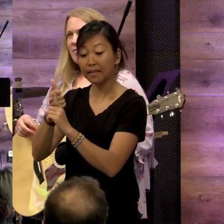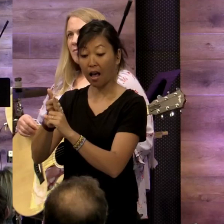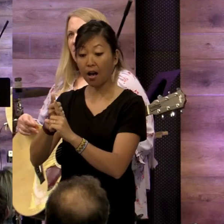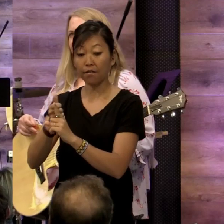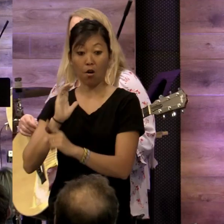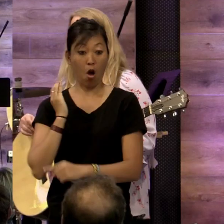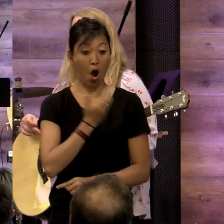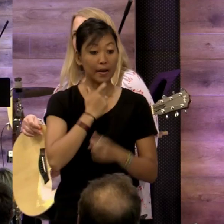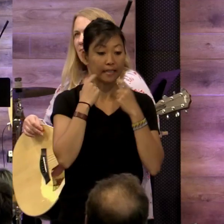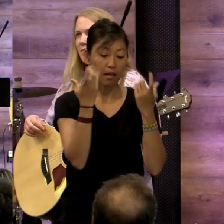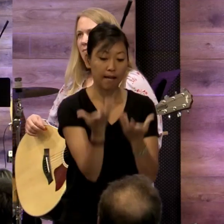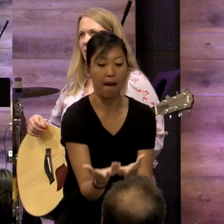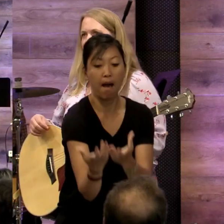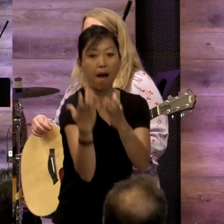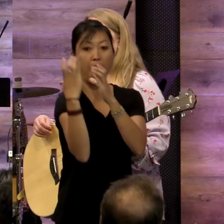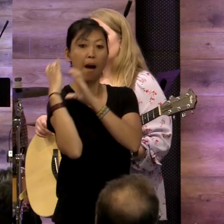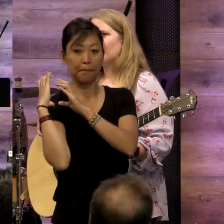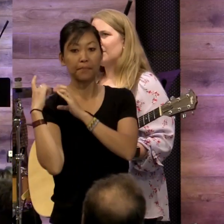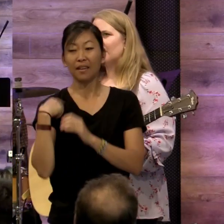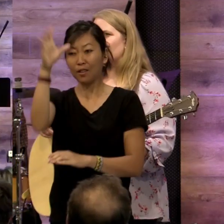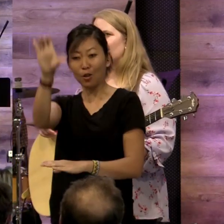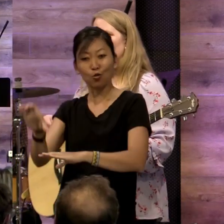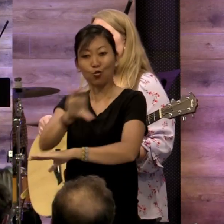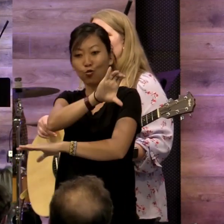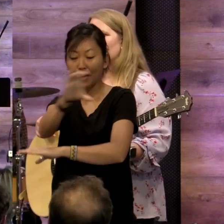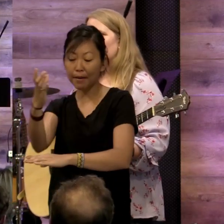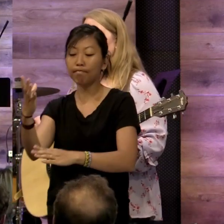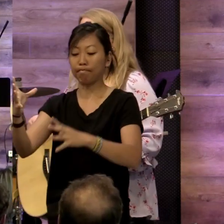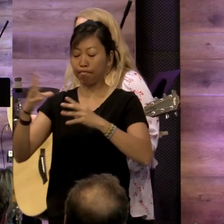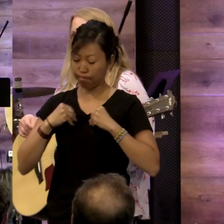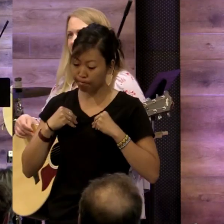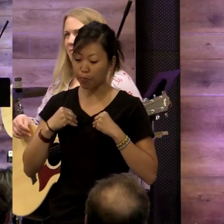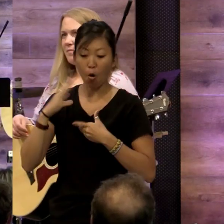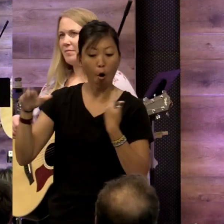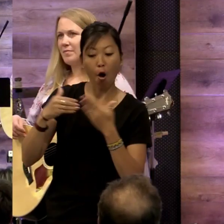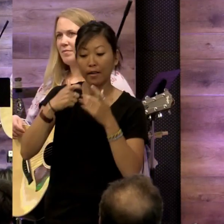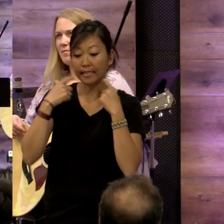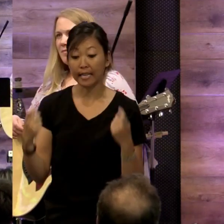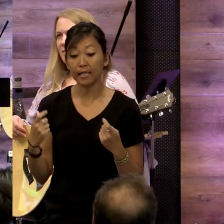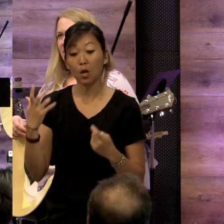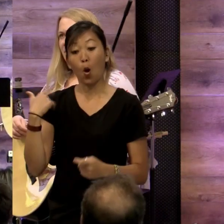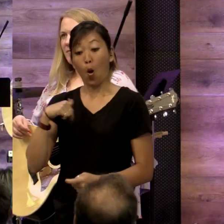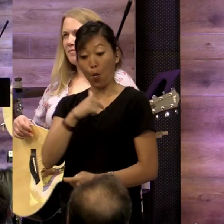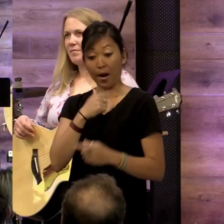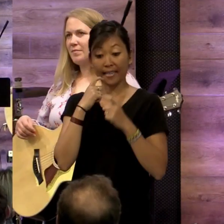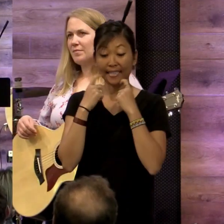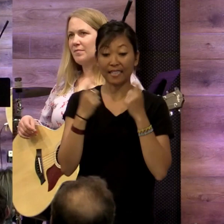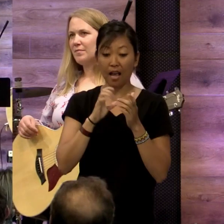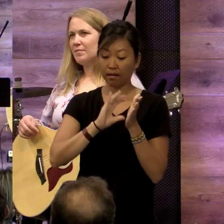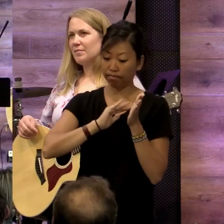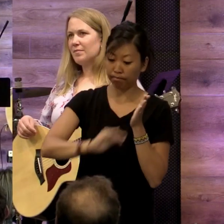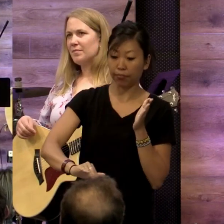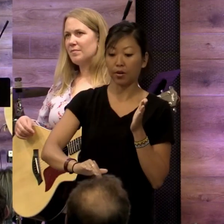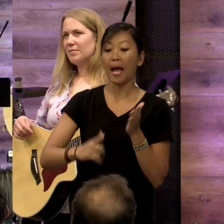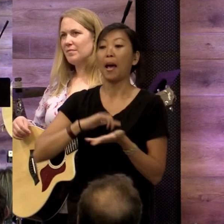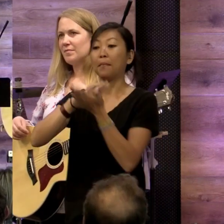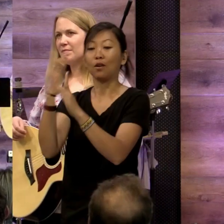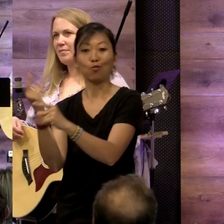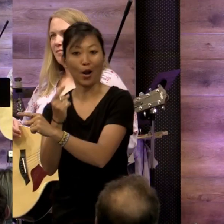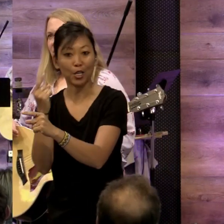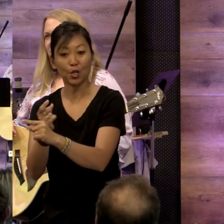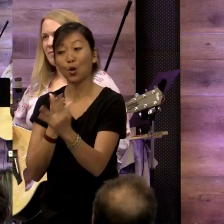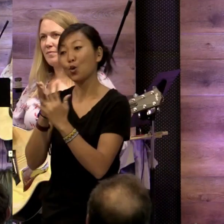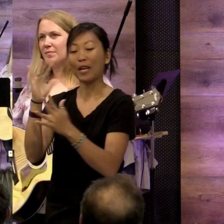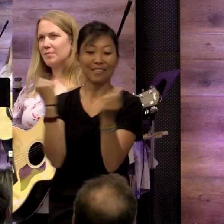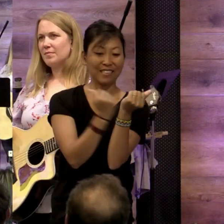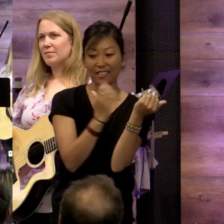bore our sins in his body on the tree, that we might die to sin and live to righteousness. By his wounds